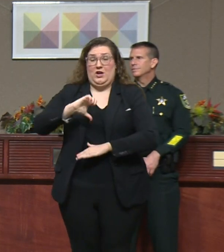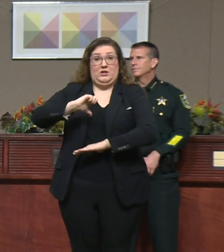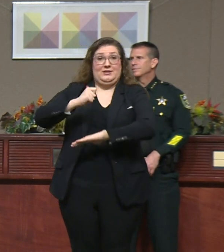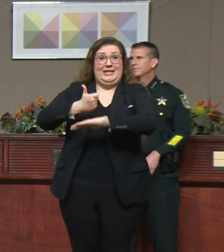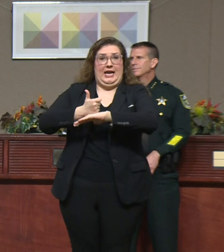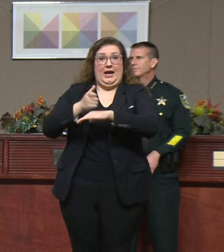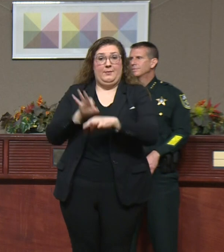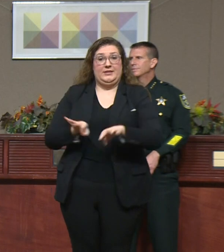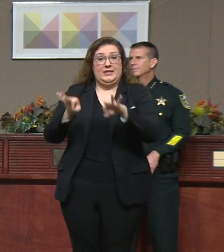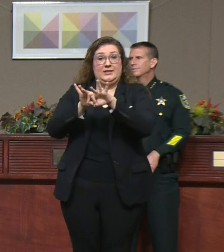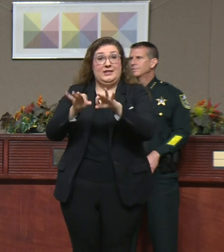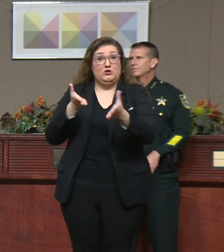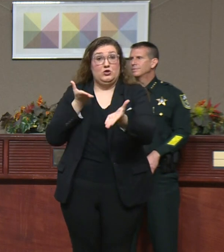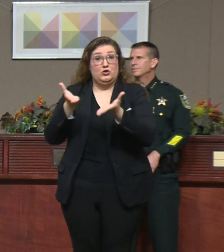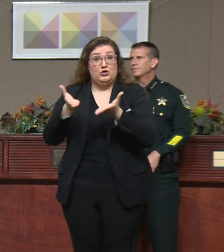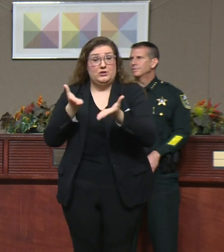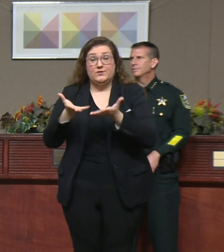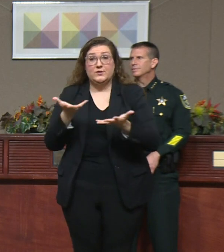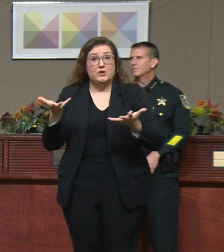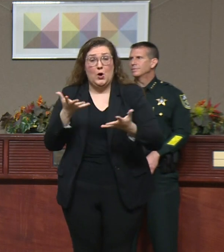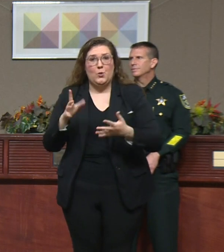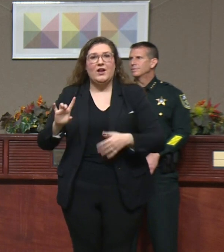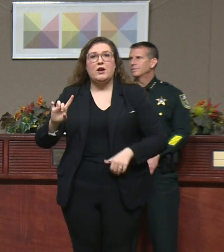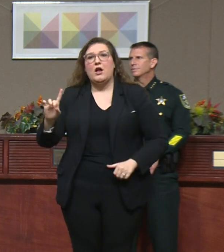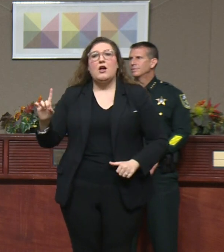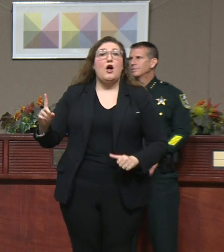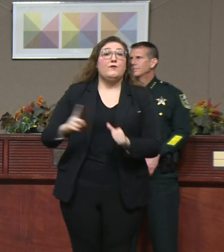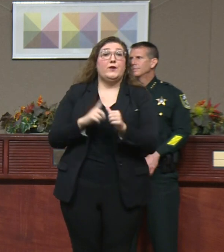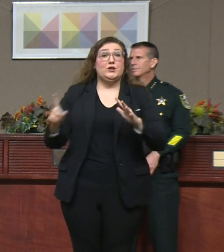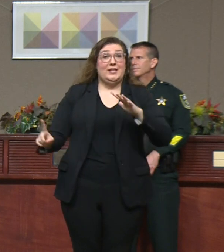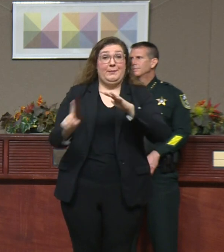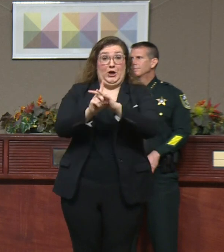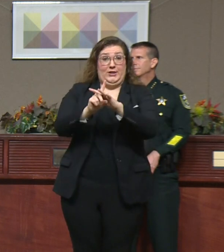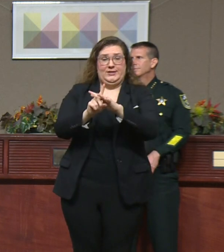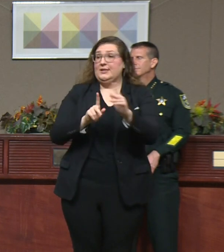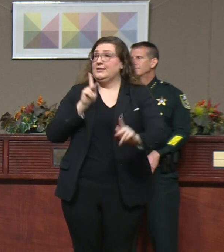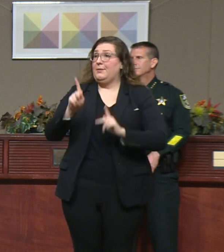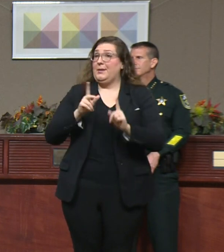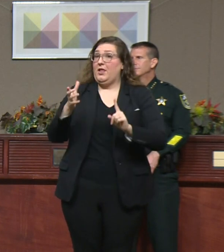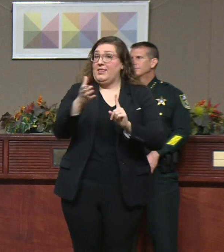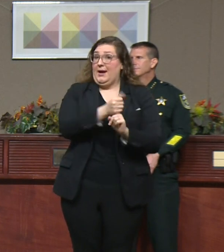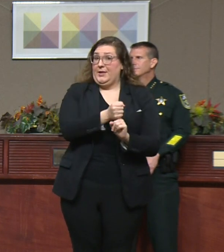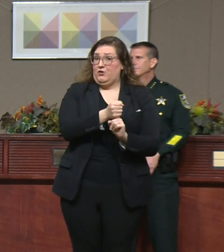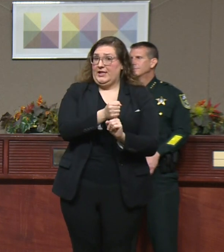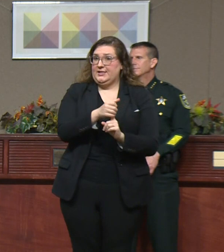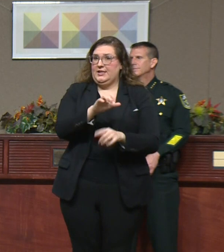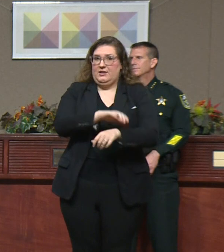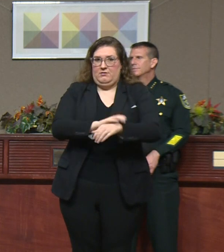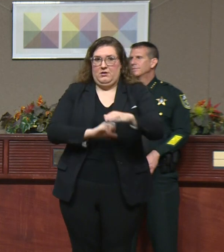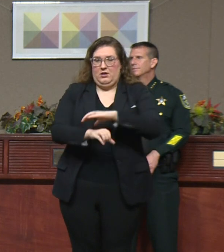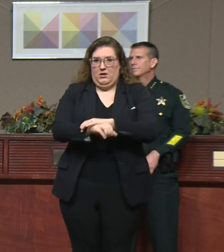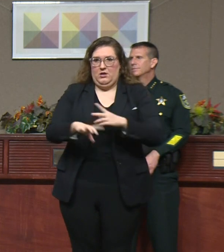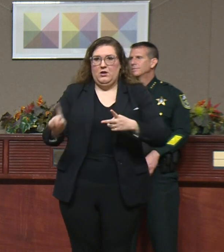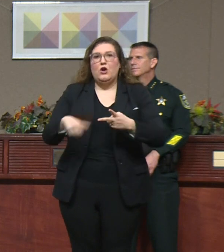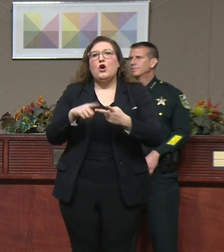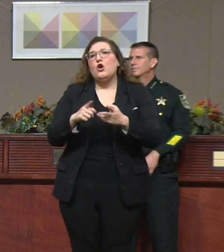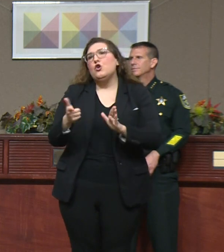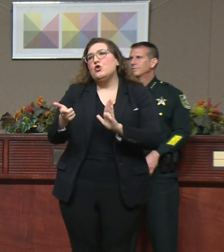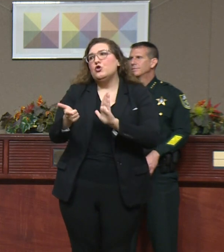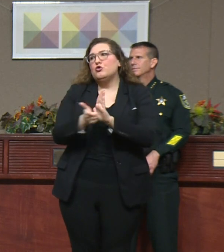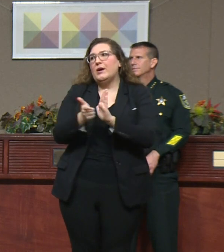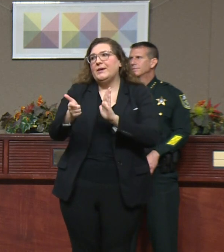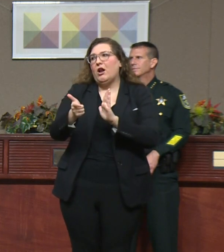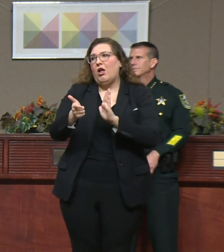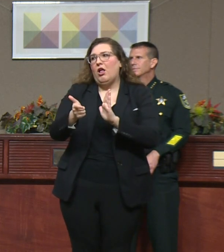essential services or critical proceedings are first appearances for folks who've been arrested, criminal arraignments, hearings in motions